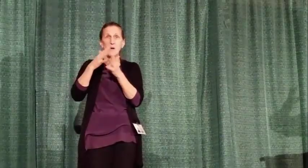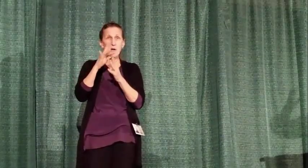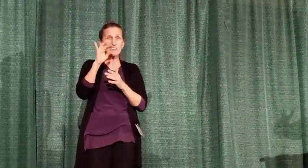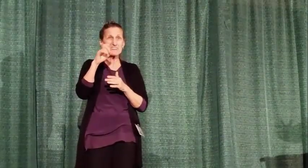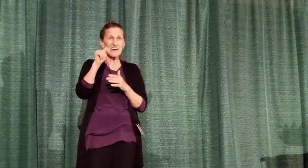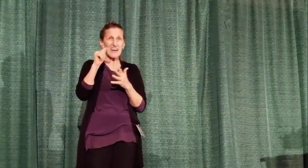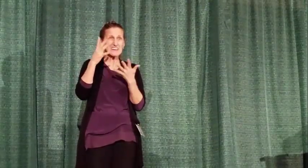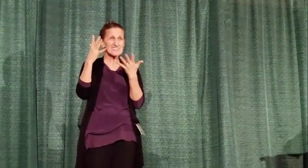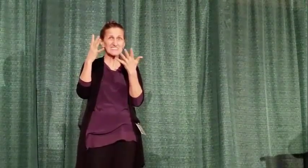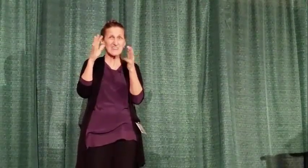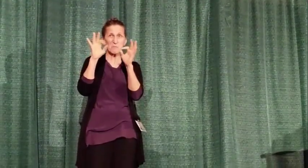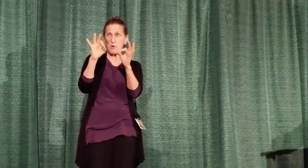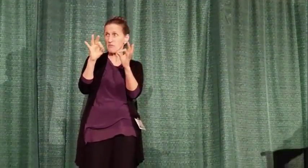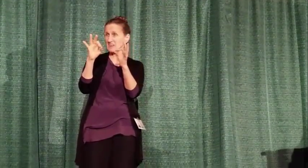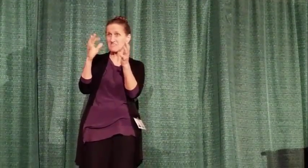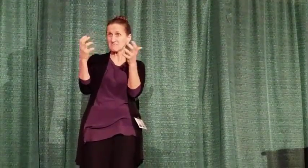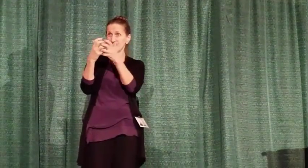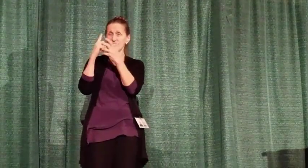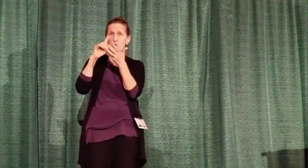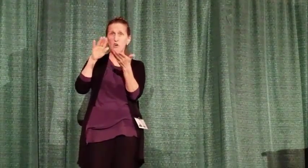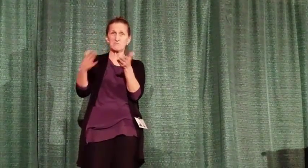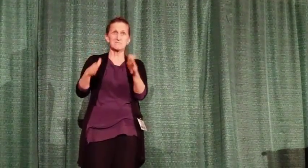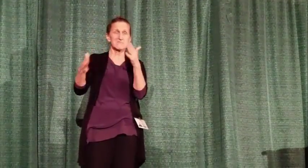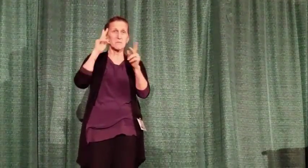is perfectly designed to kill people.